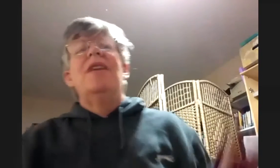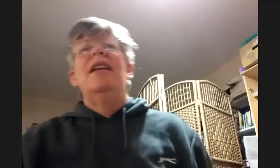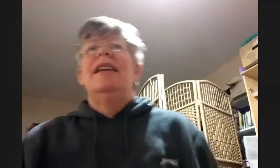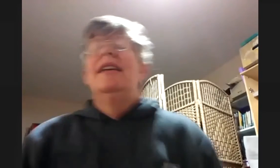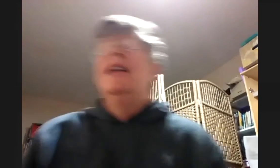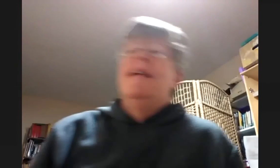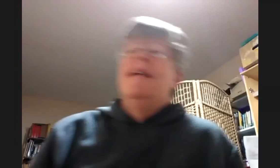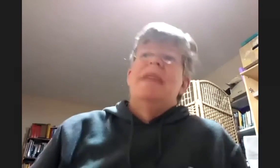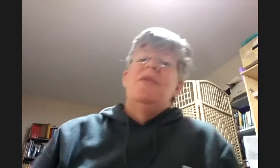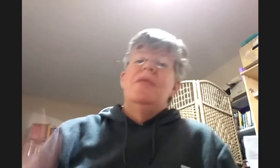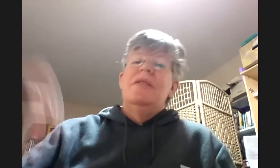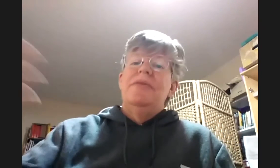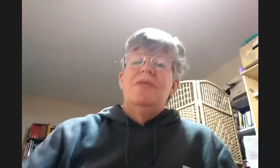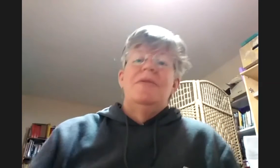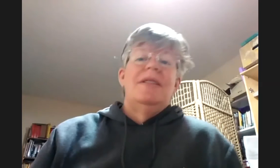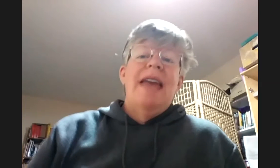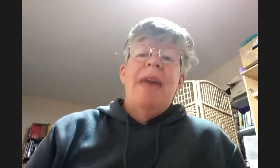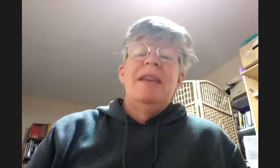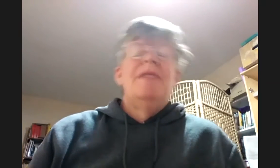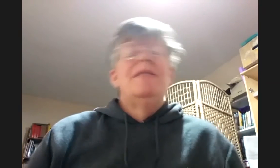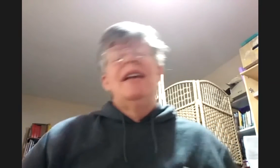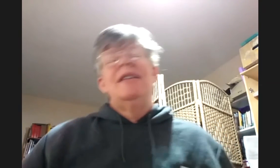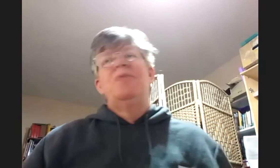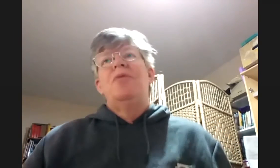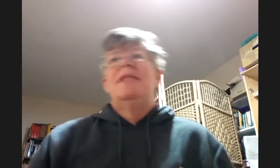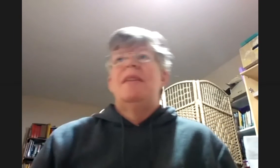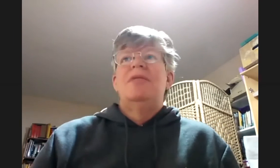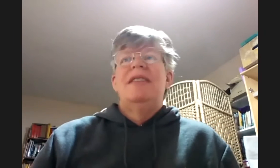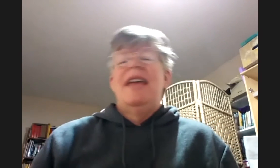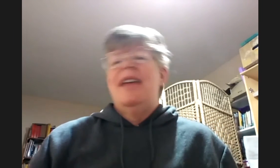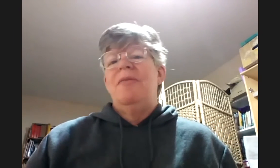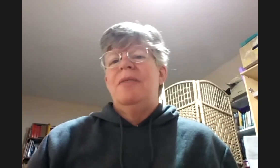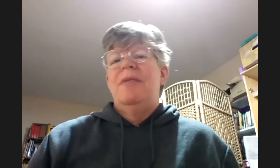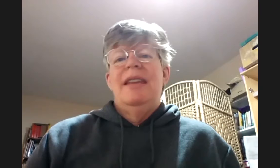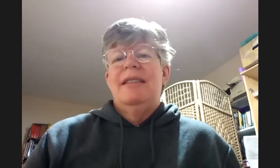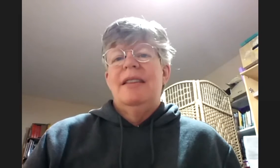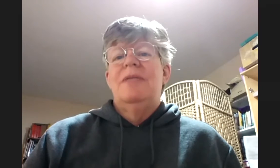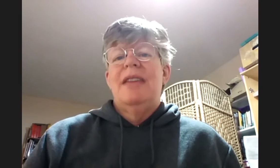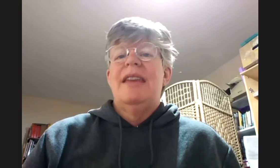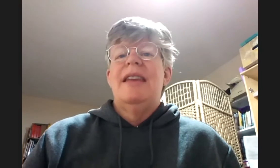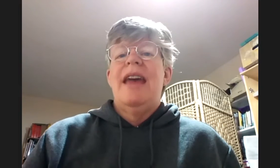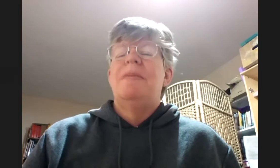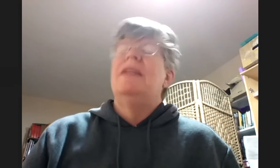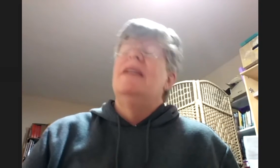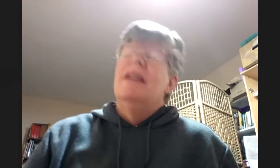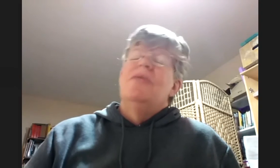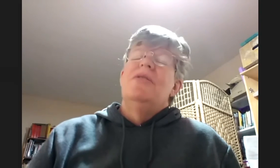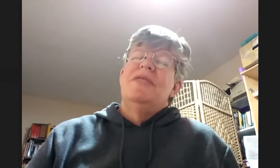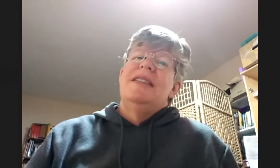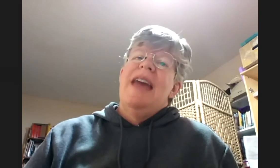falling. And Wolf, who was napping, it was a nice warm summer's day. Anyone with any sense was taking a nap, but Wolf was napping,